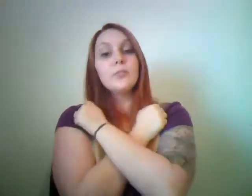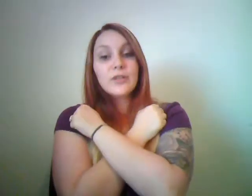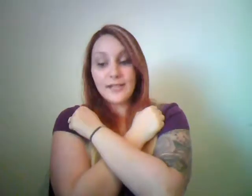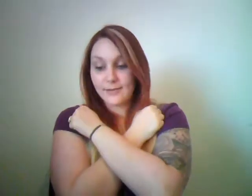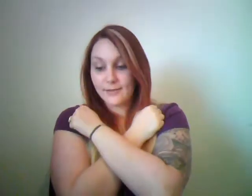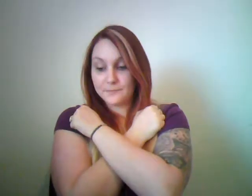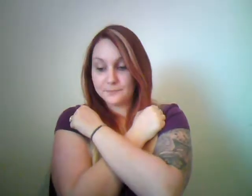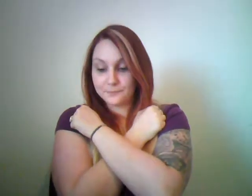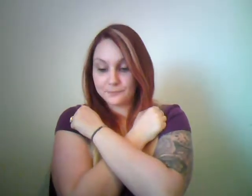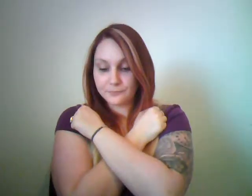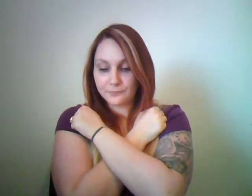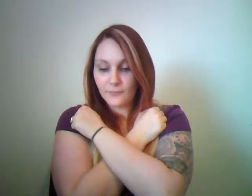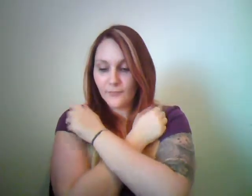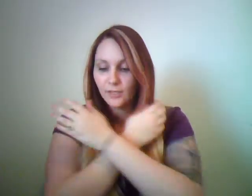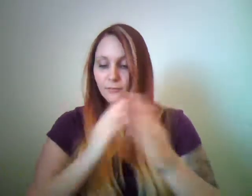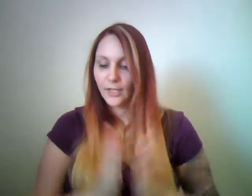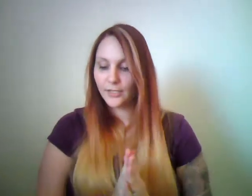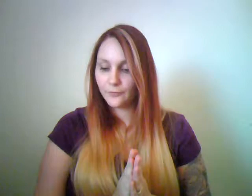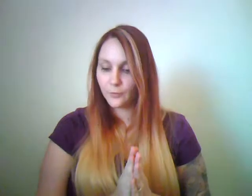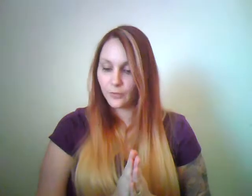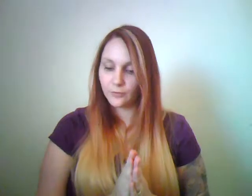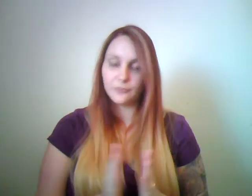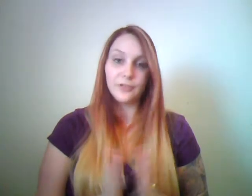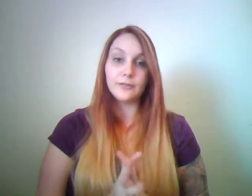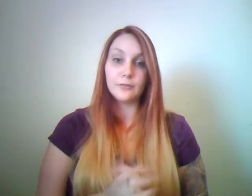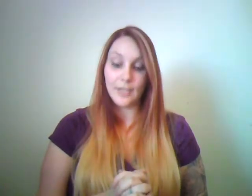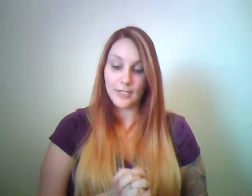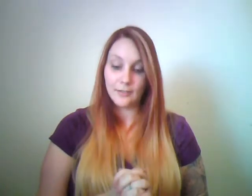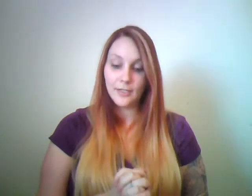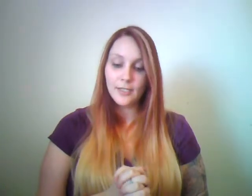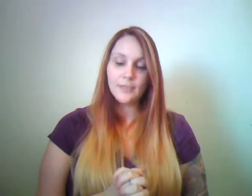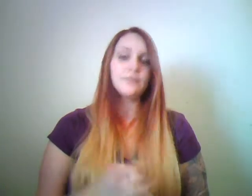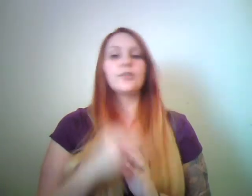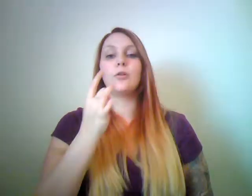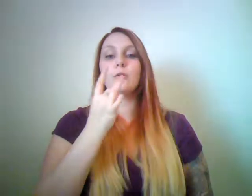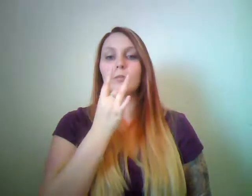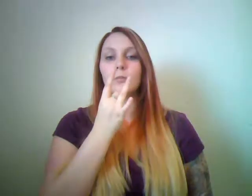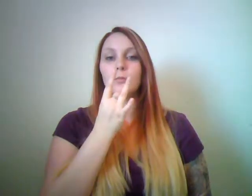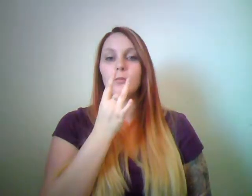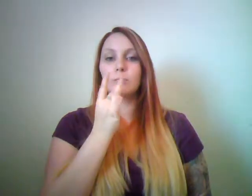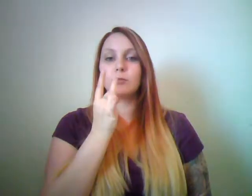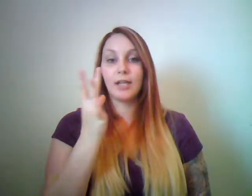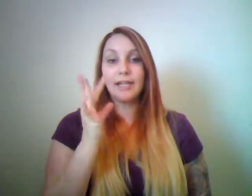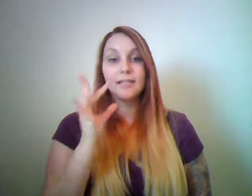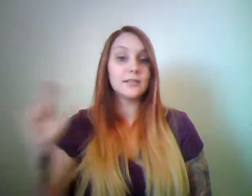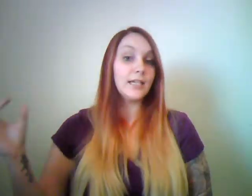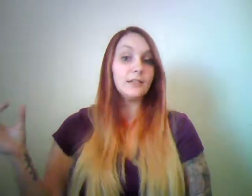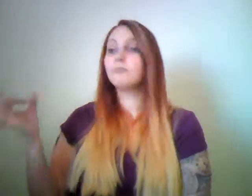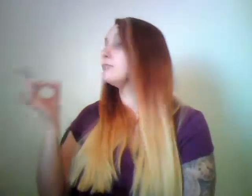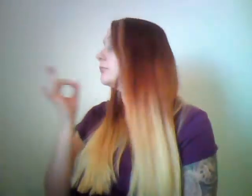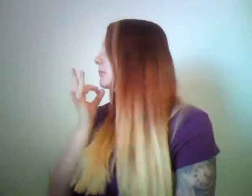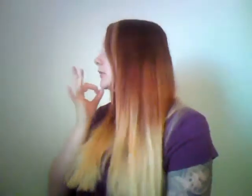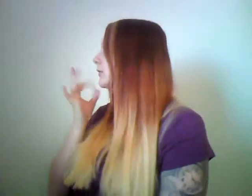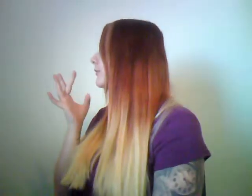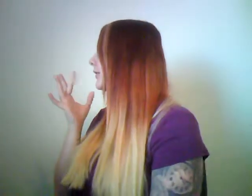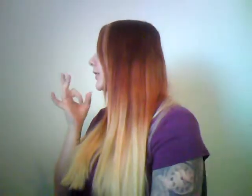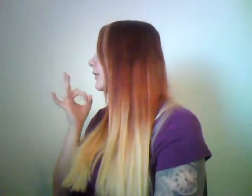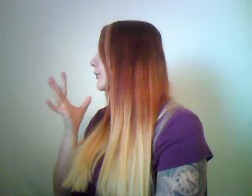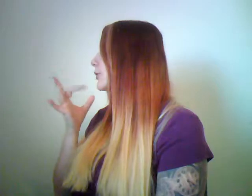embrace. Light of the world, forever reign. So, light, again, the flicking of your chin.